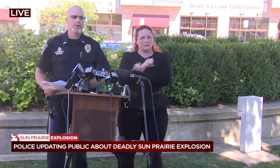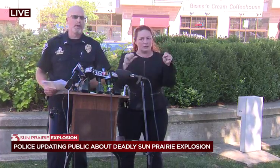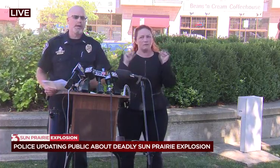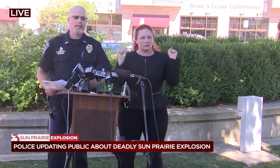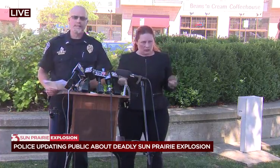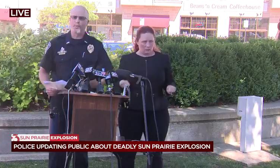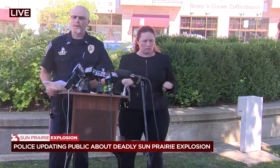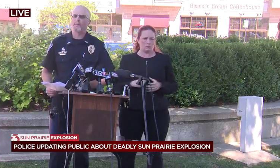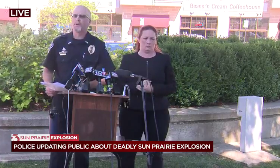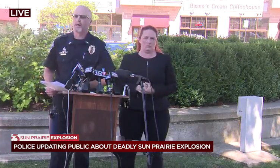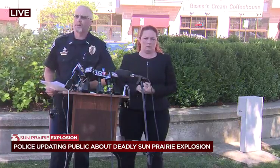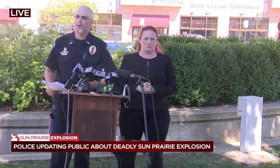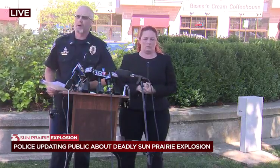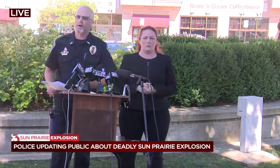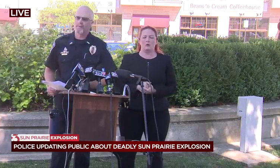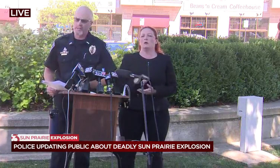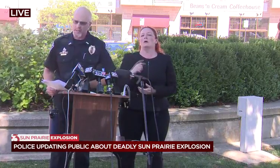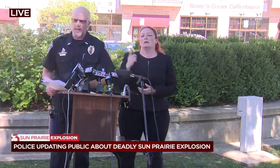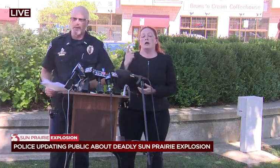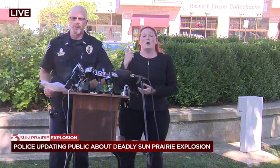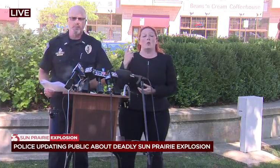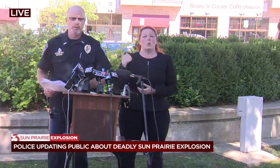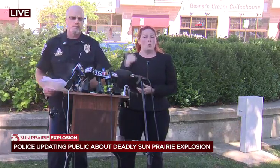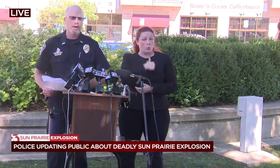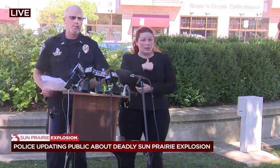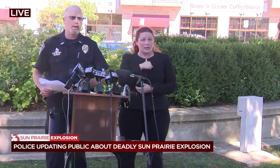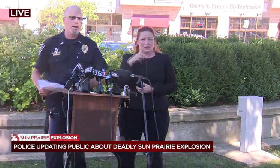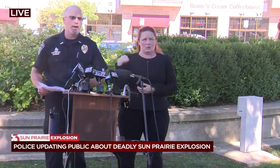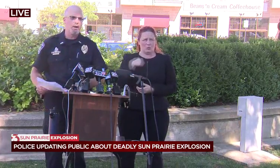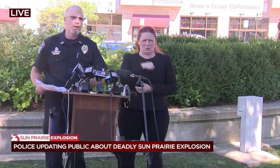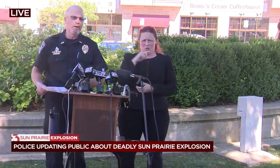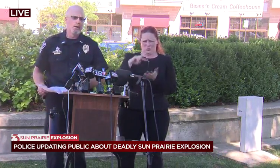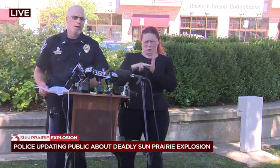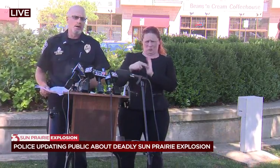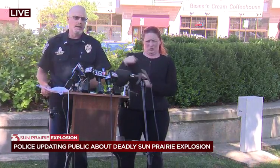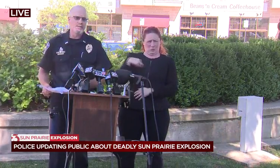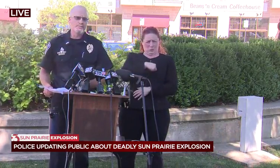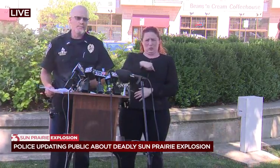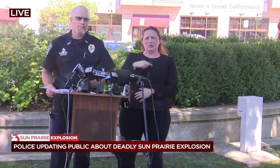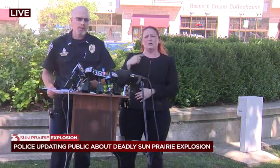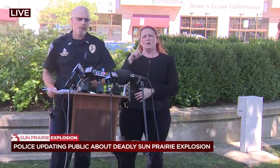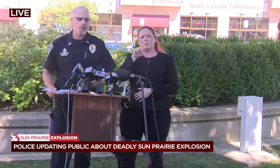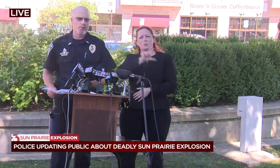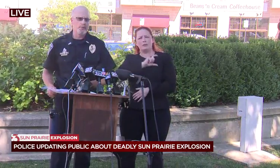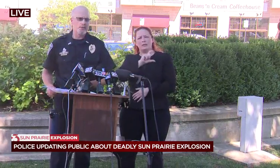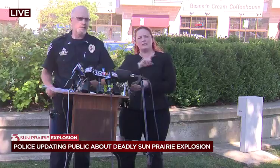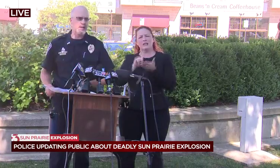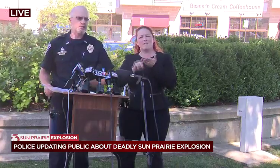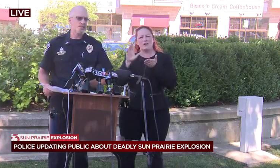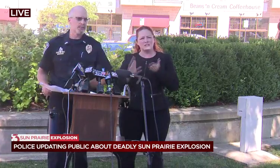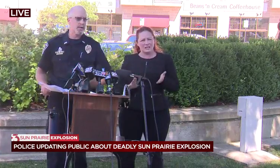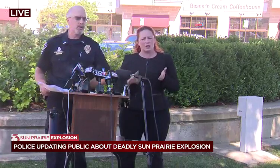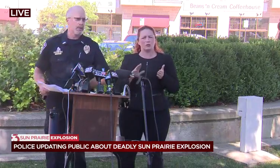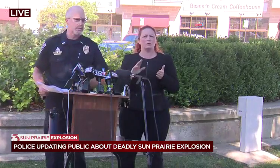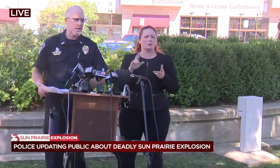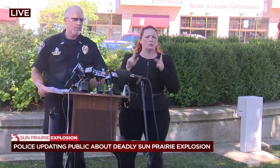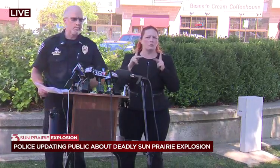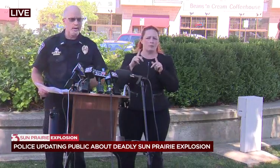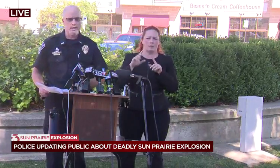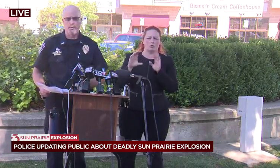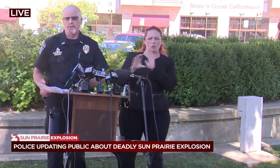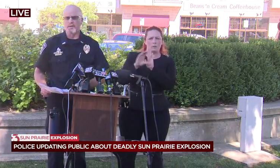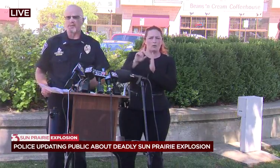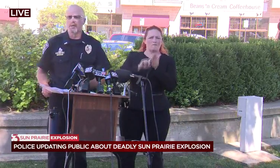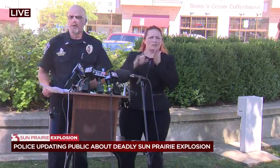we, and I say we, I'm talking about our investigators, the police department and our agents from the Department of Criminal Investigations that have been helping us